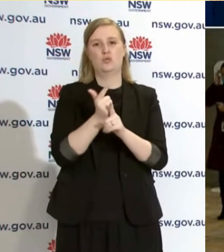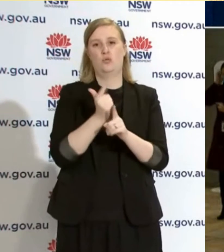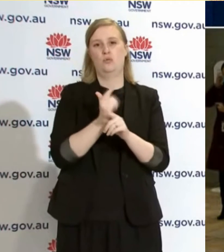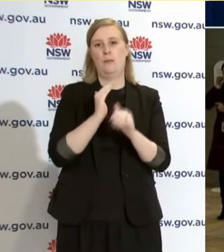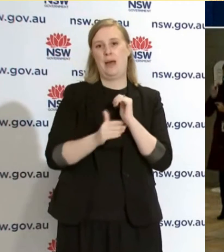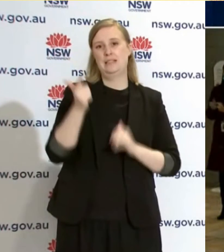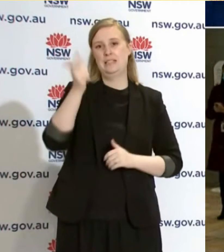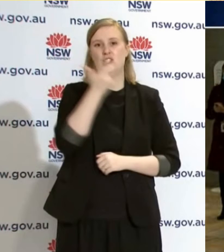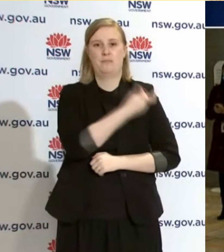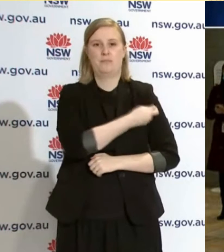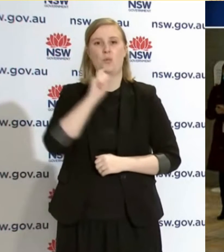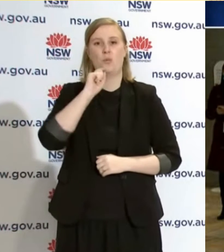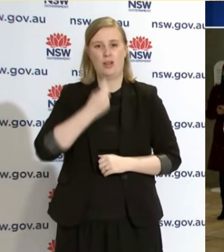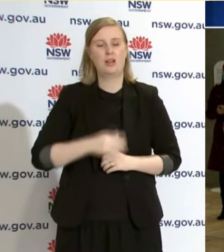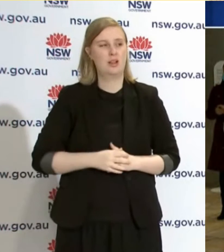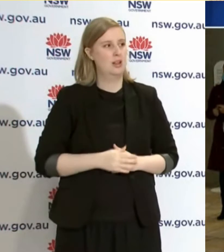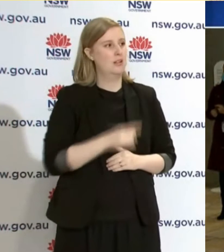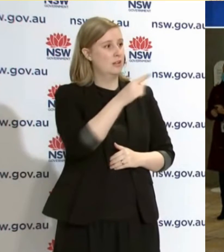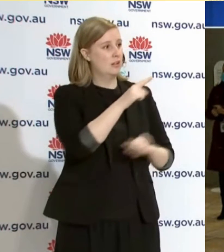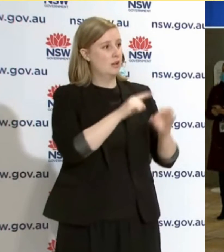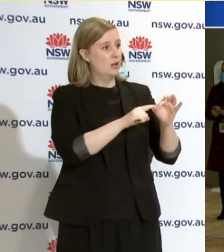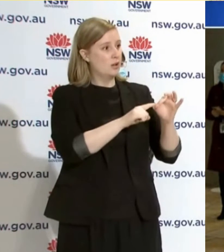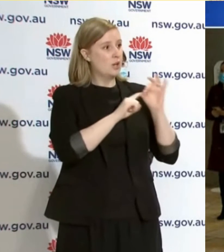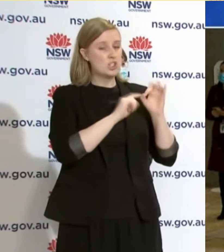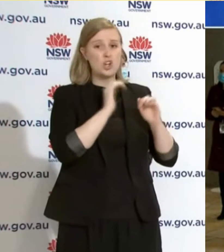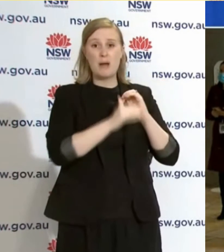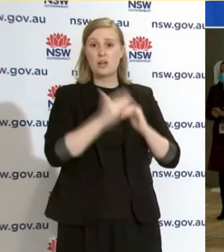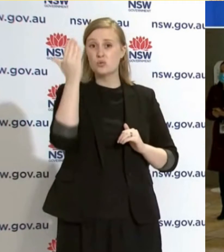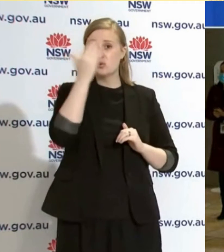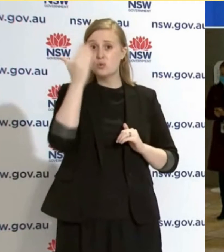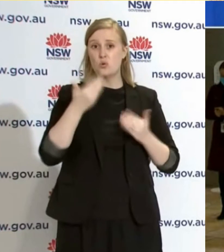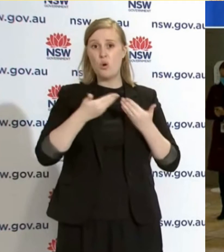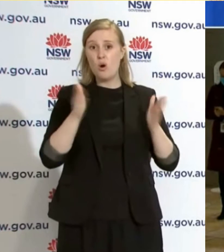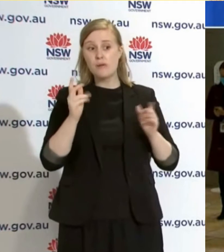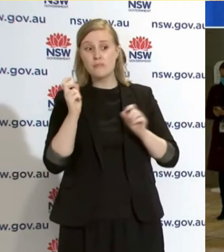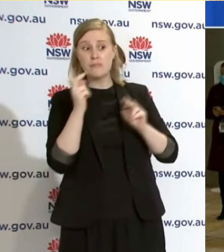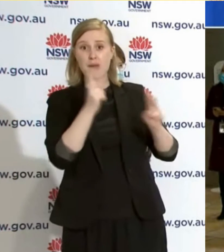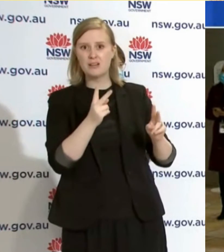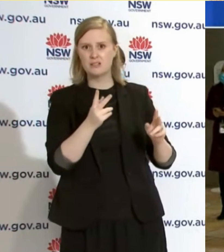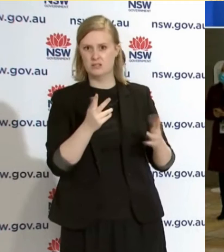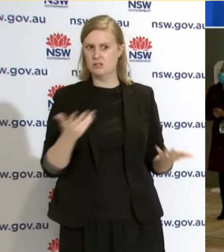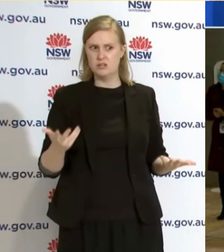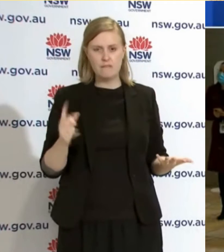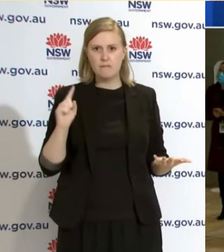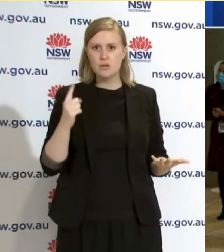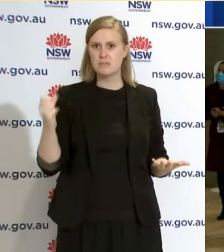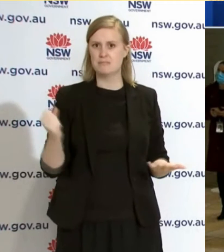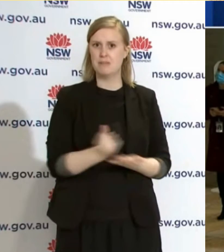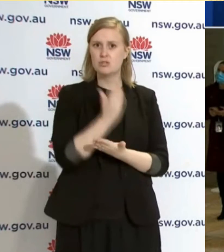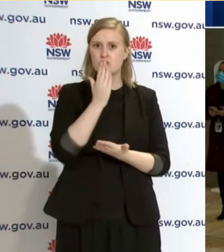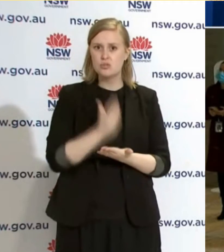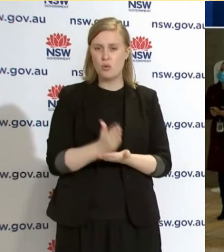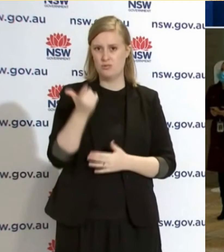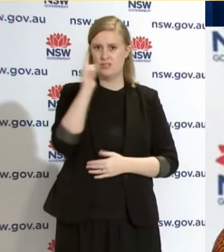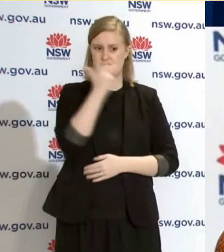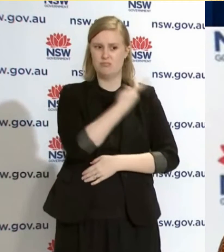opening up, really, for the safety of kids, is going to be predicated on them being able to ensure that their teachers are vaccinated as well as children. Well,